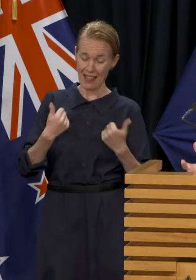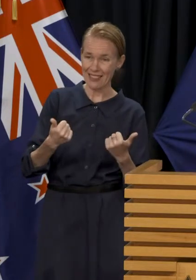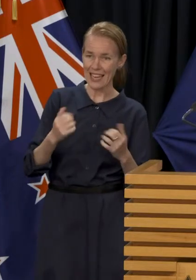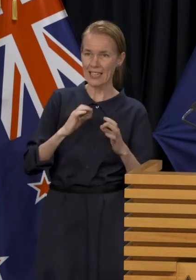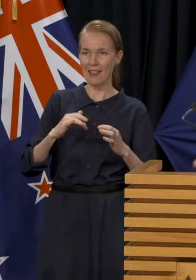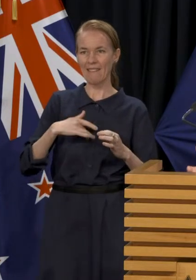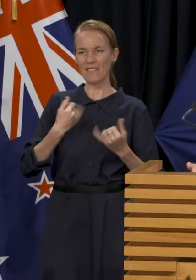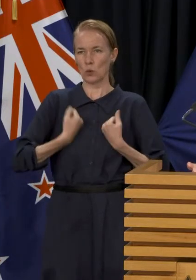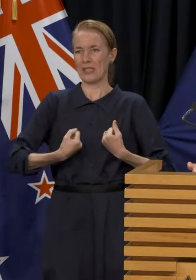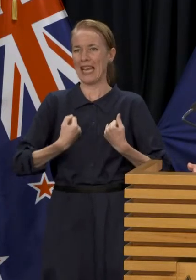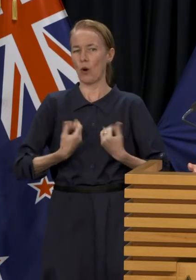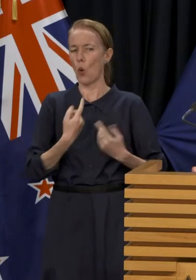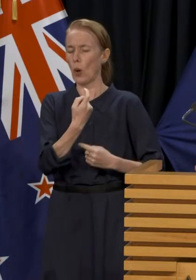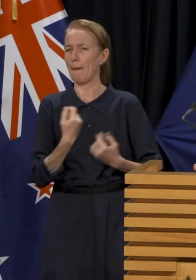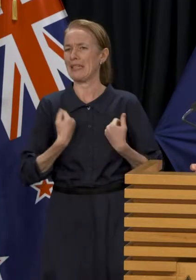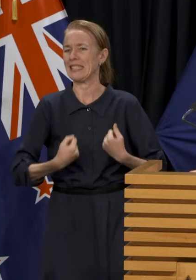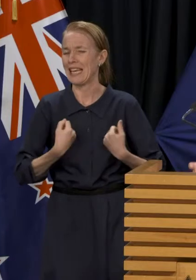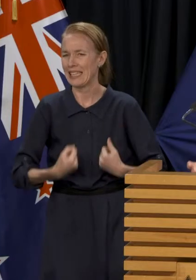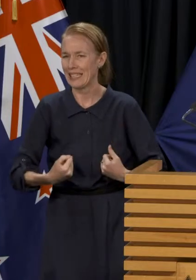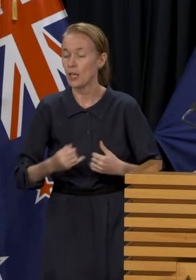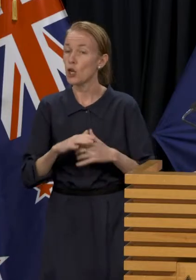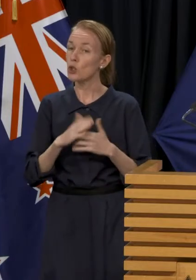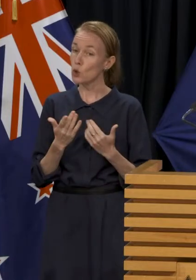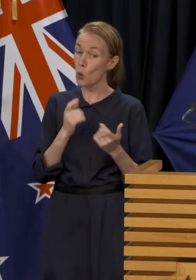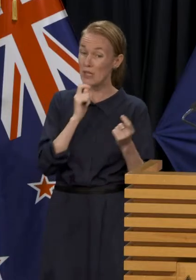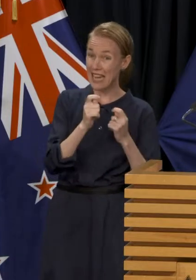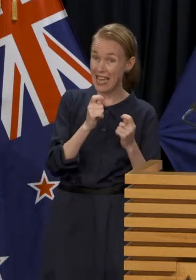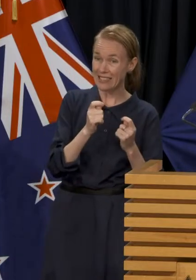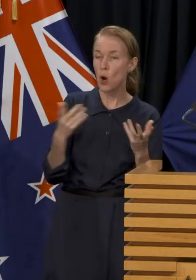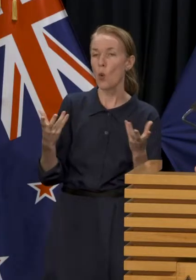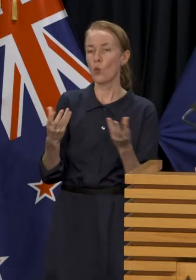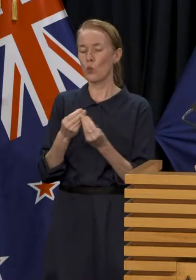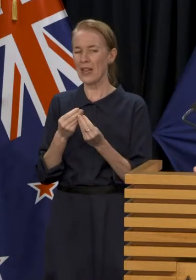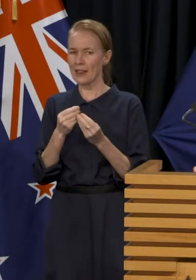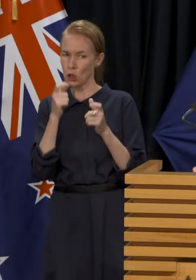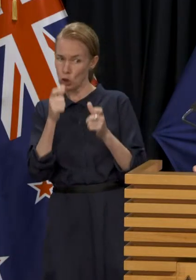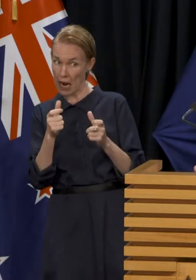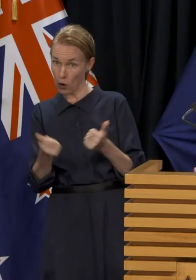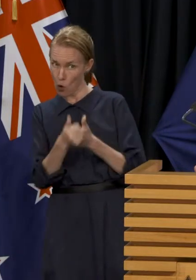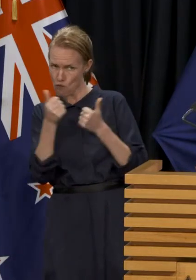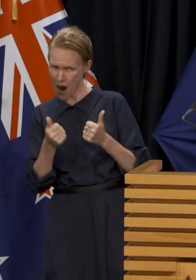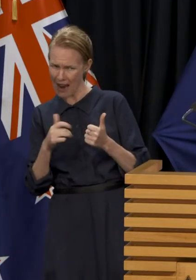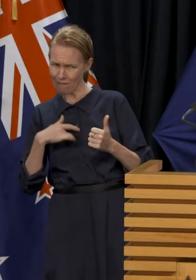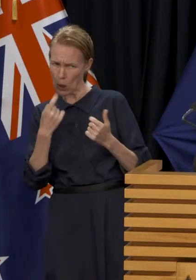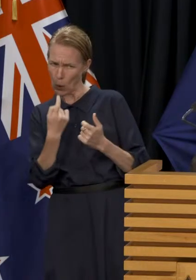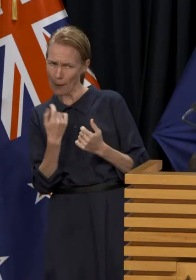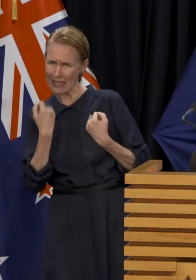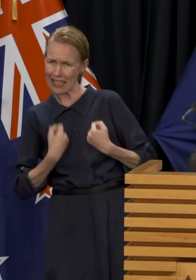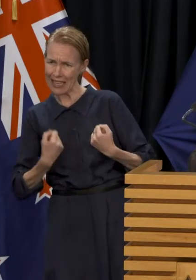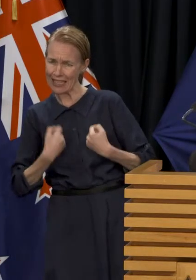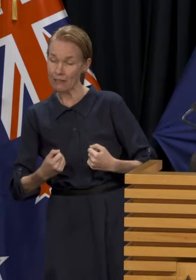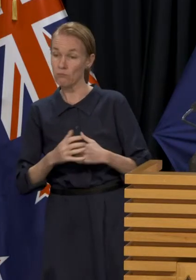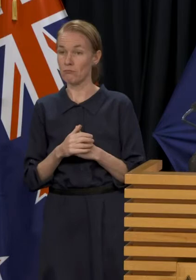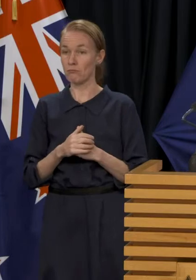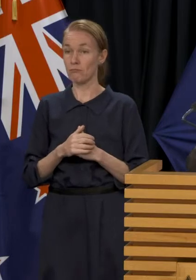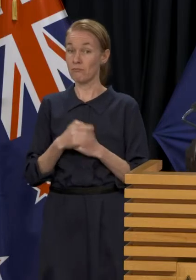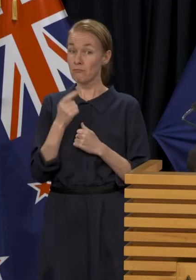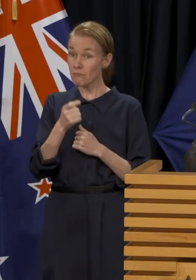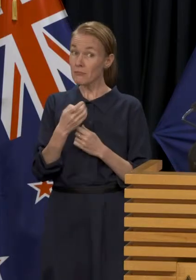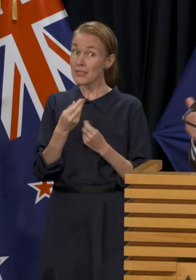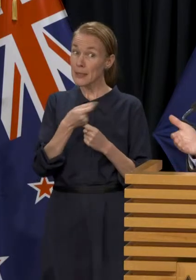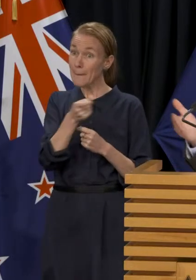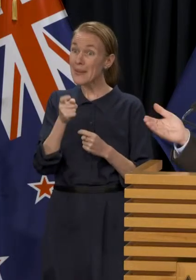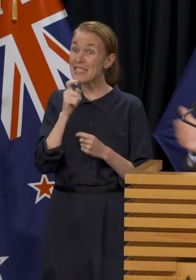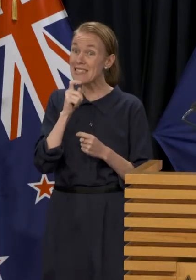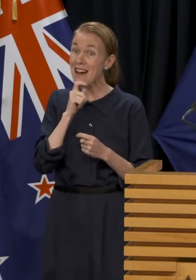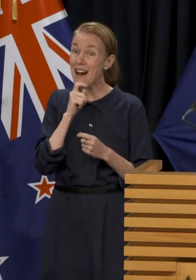surveillance testing is to complement that, and that is to protect both the staff members. Some of them are very keen to actually have that testing because they are interested in ensuring they